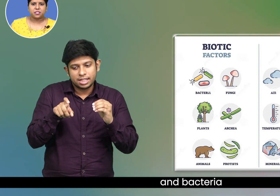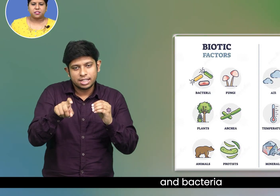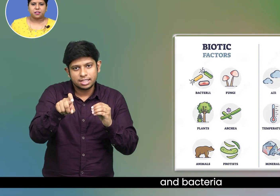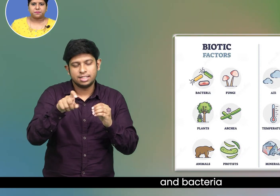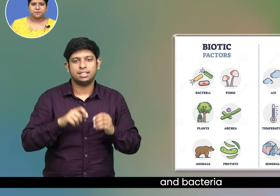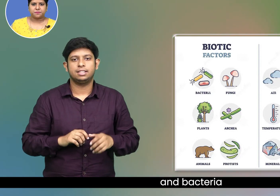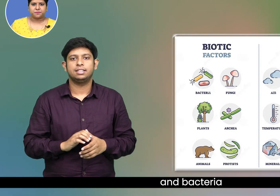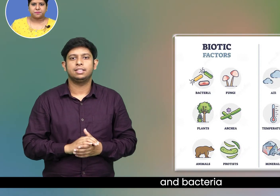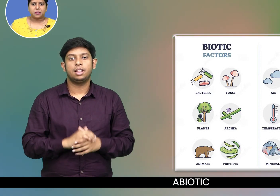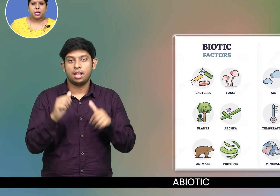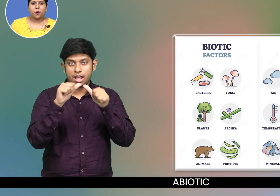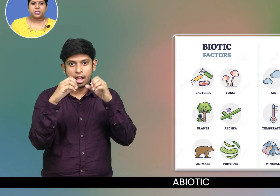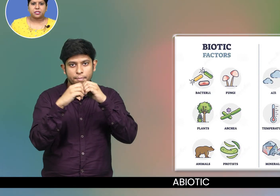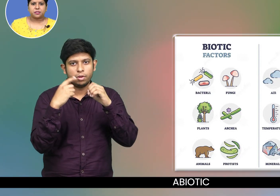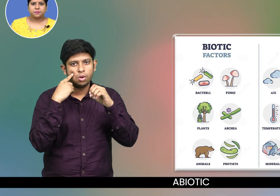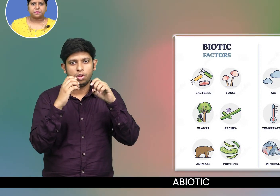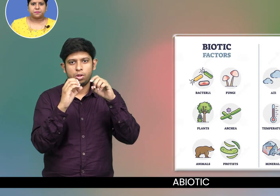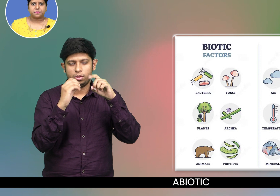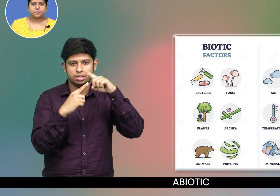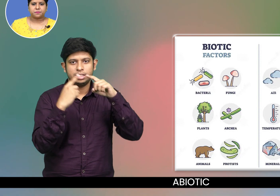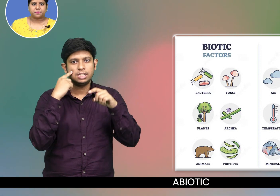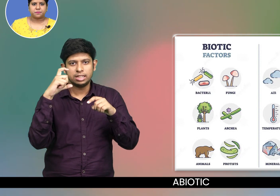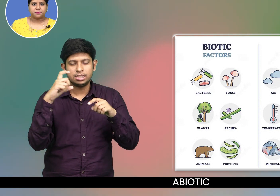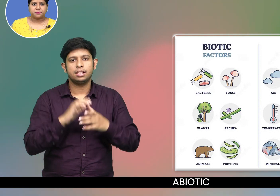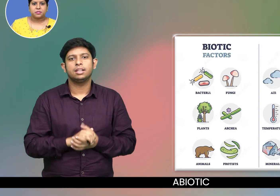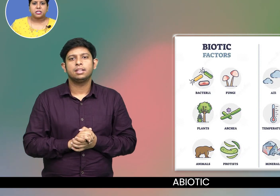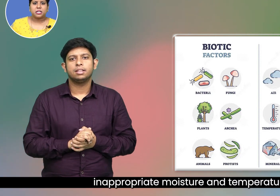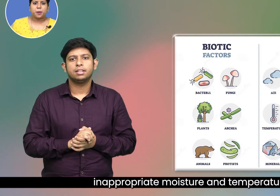and bacteria. Abiotic,